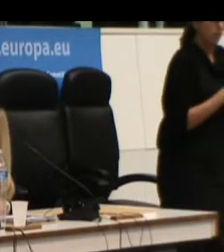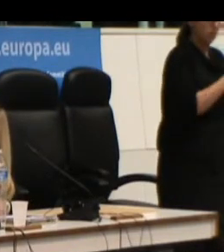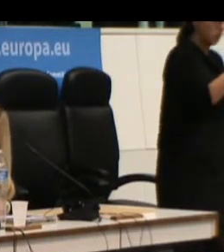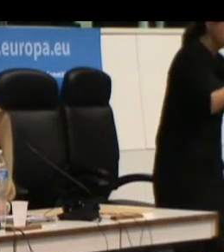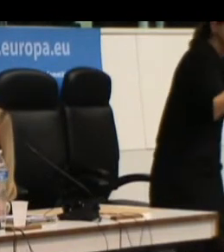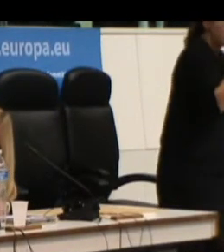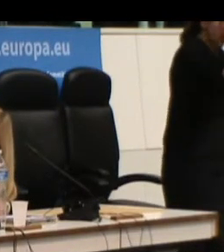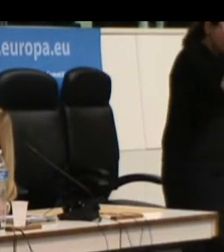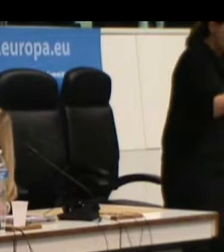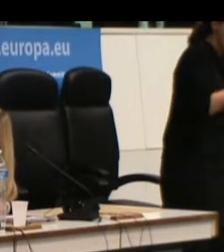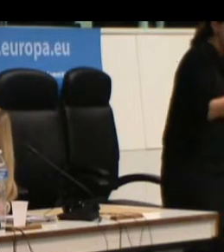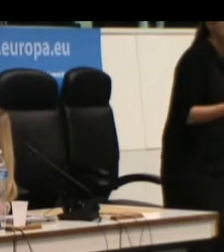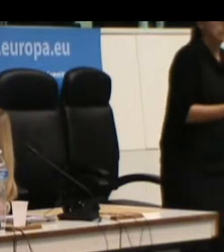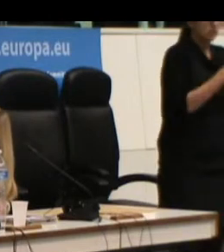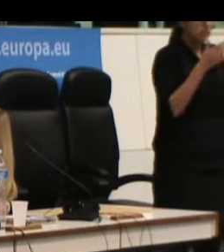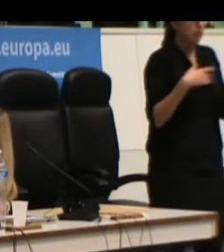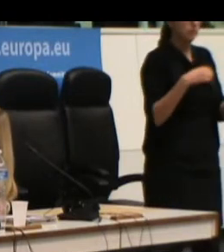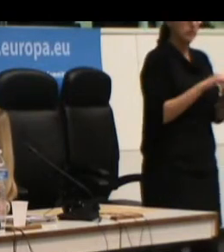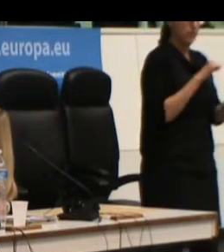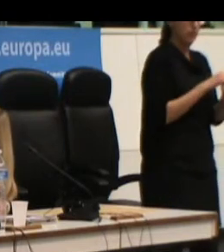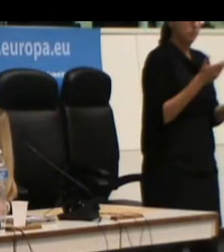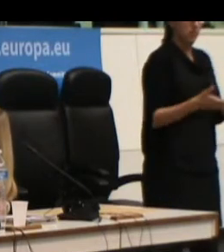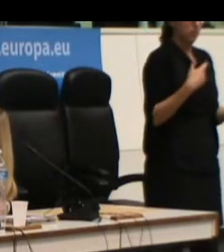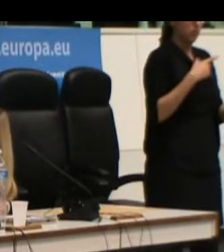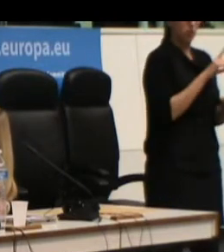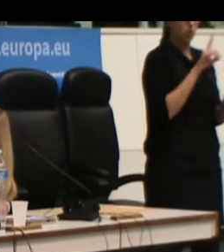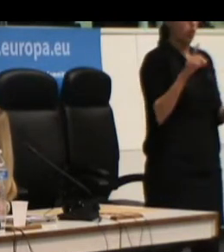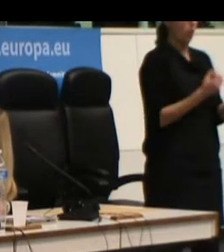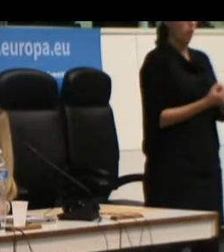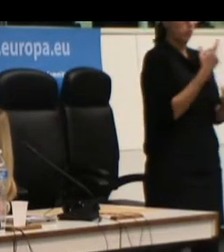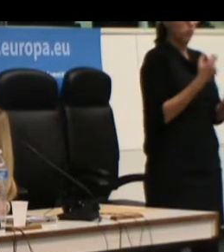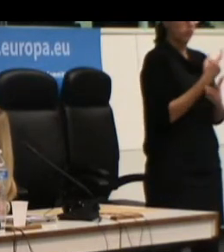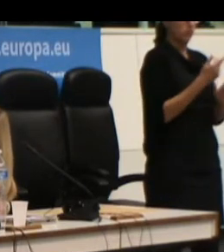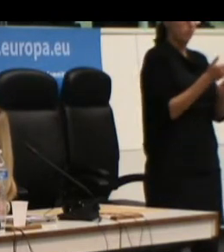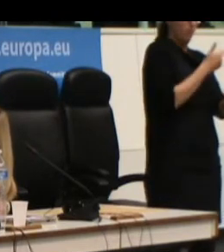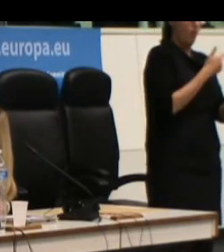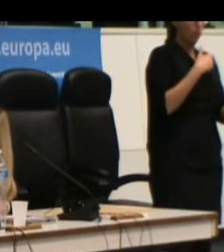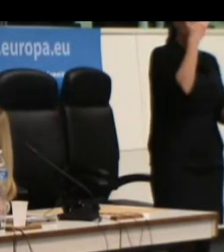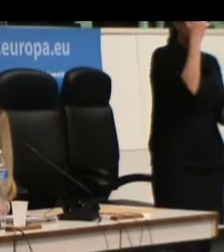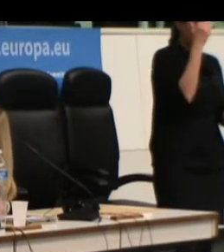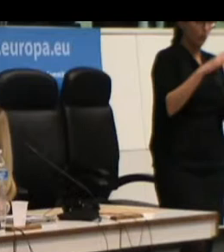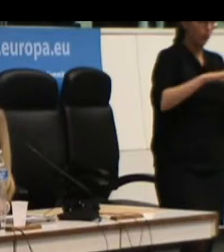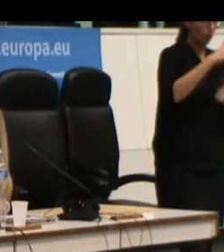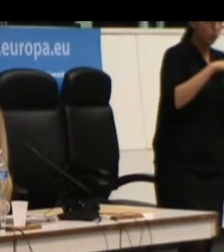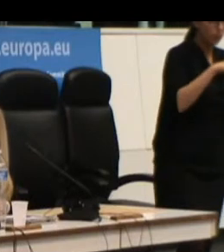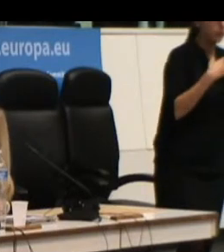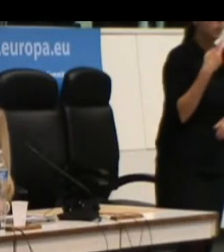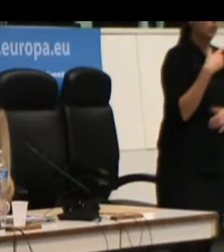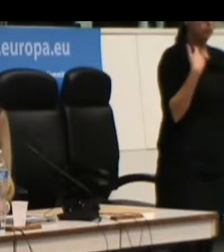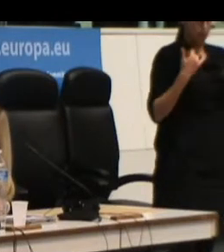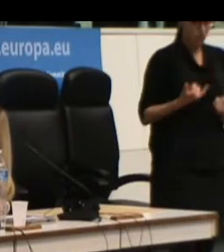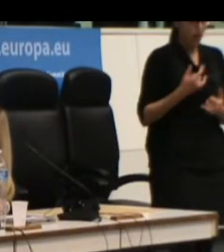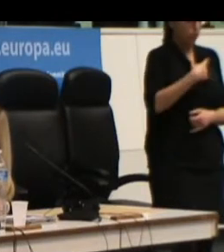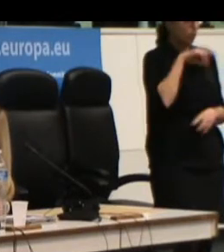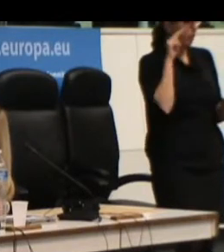just great. Some of the older staff may not have had those opportunities, and so what we've been doing is looking at the staff's